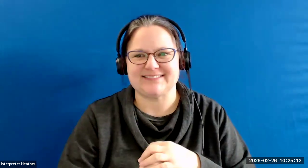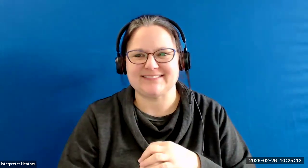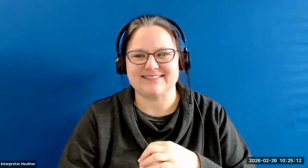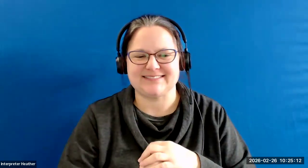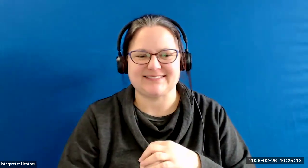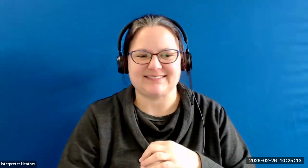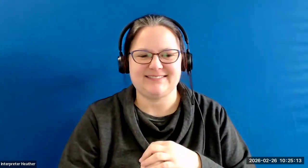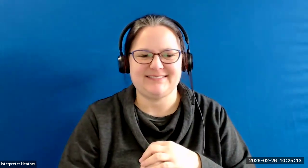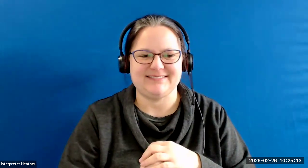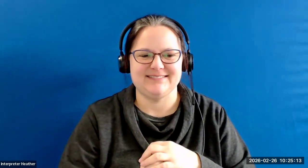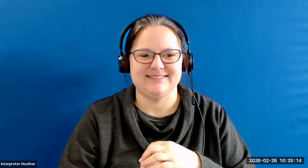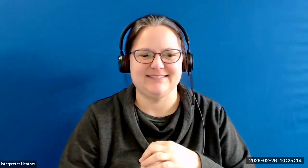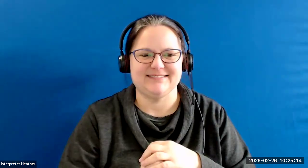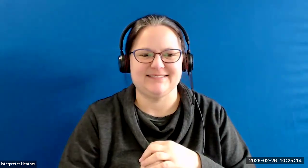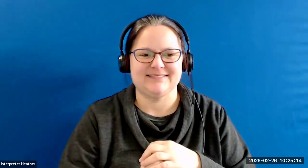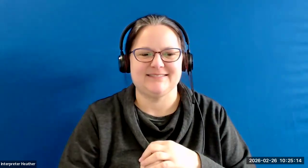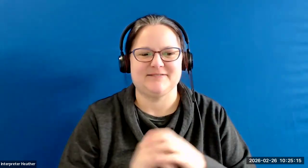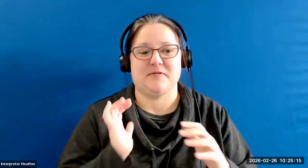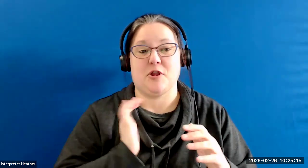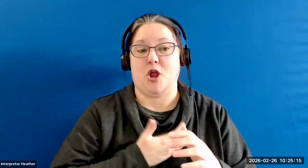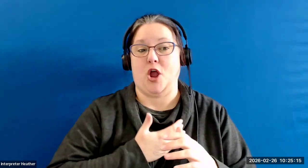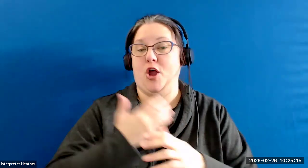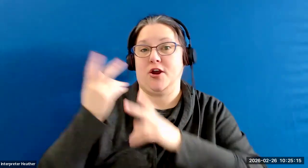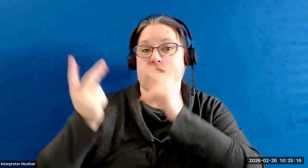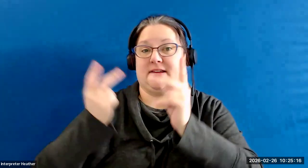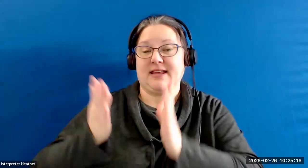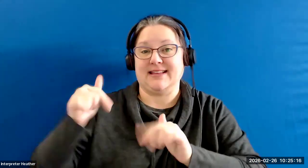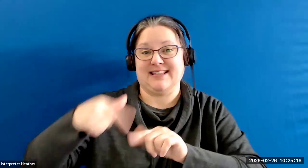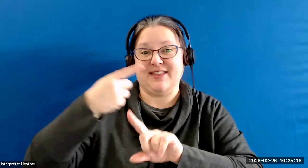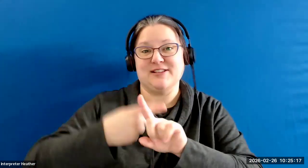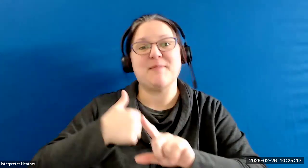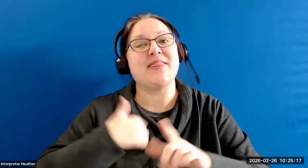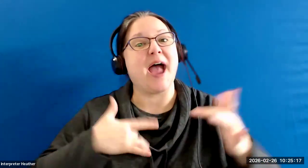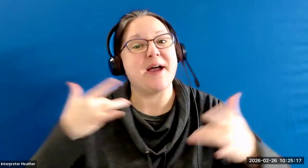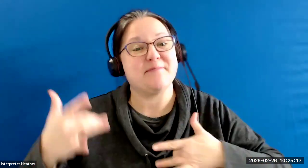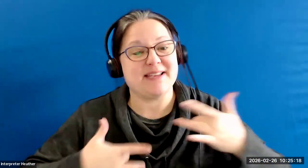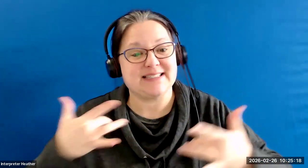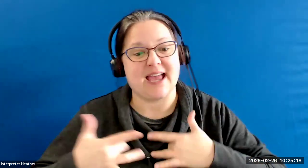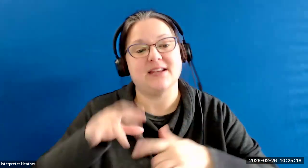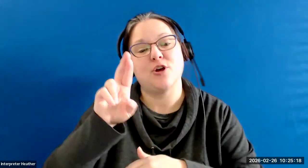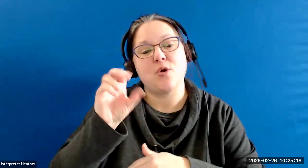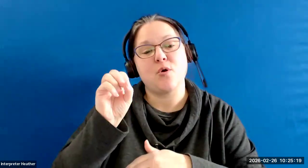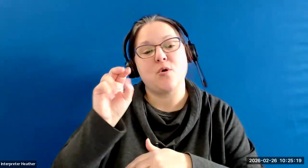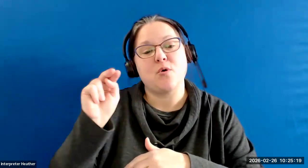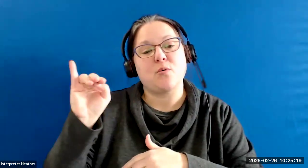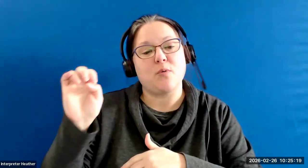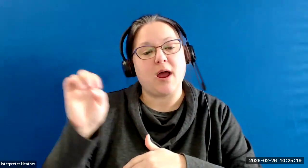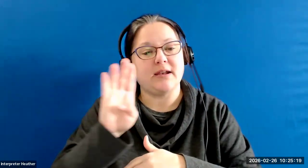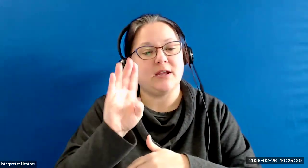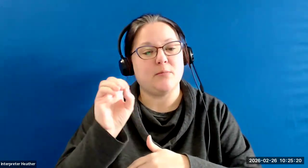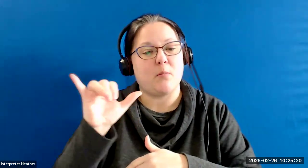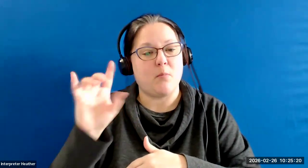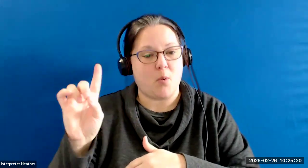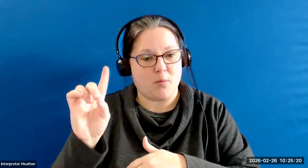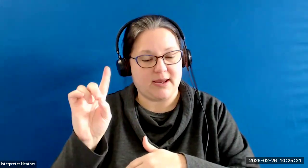Um, our guest this month, I'm so excited, is Ronnie Boyd.